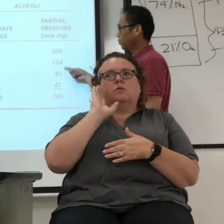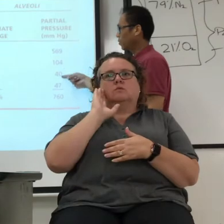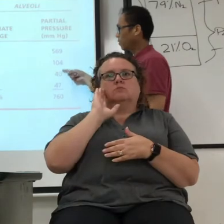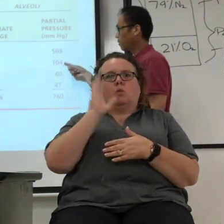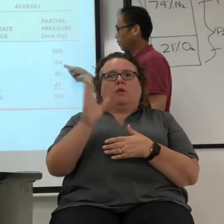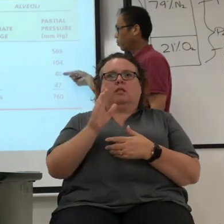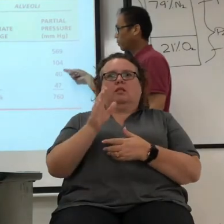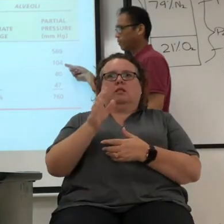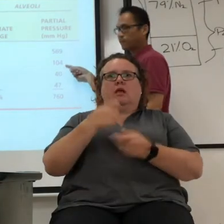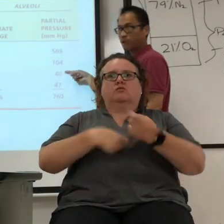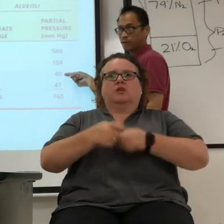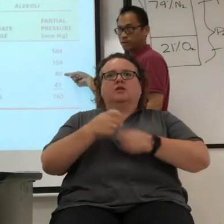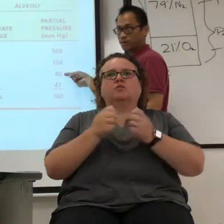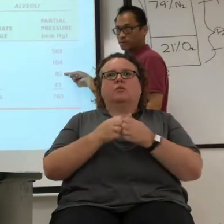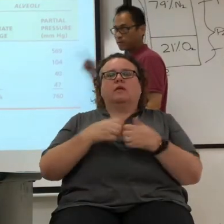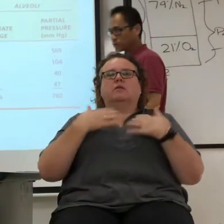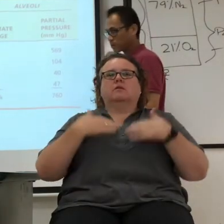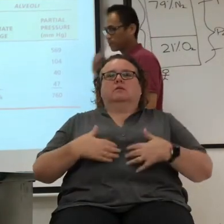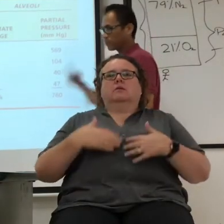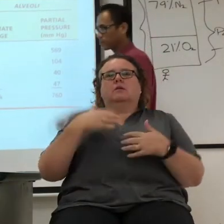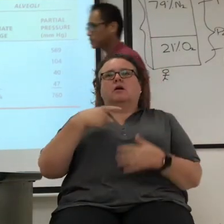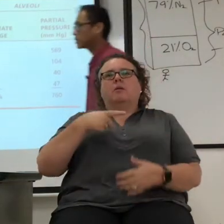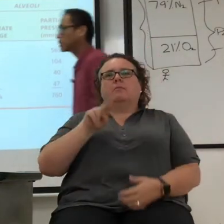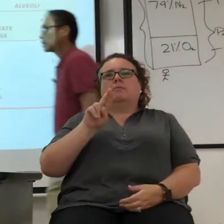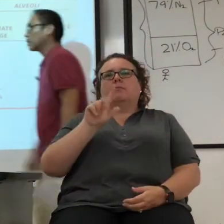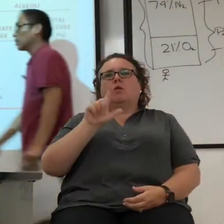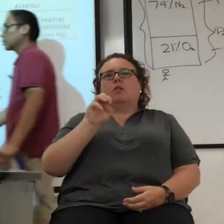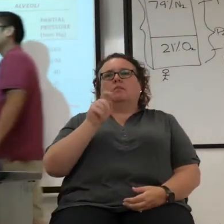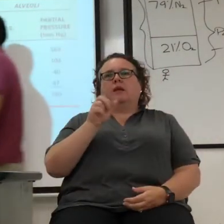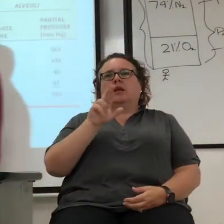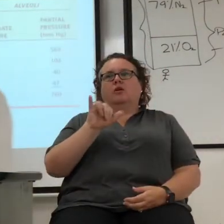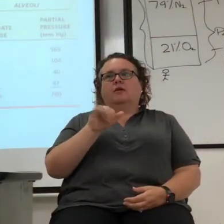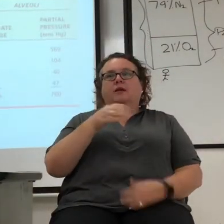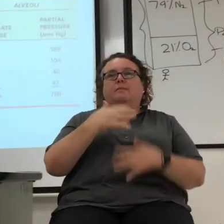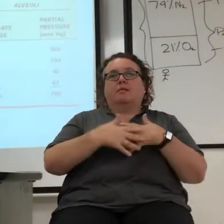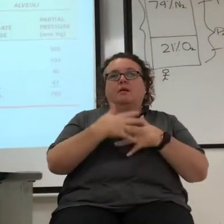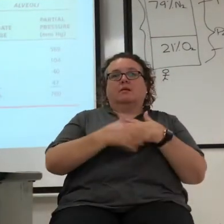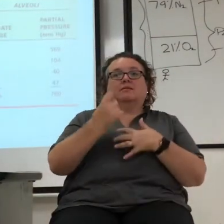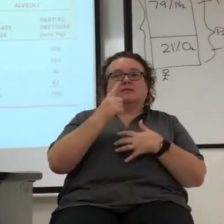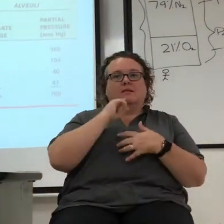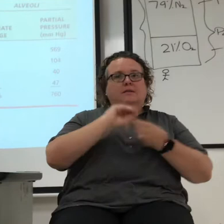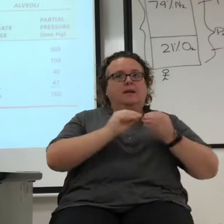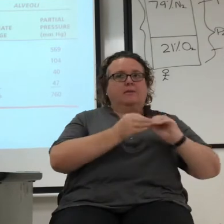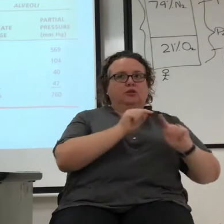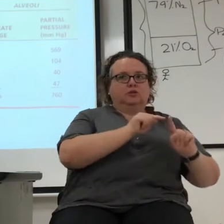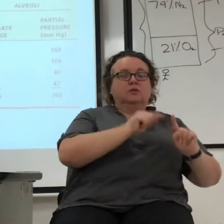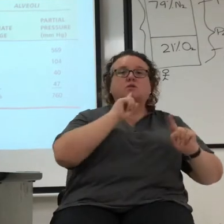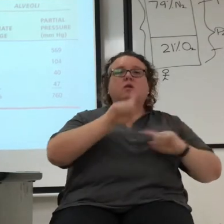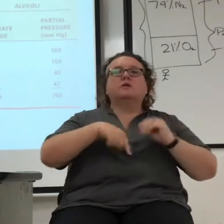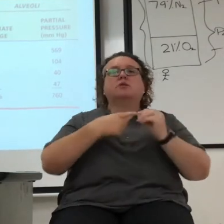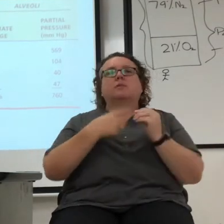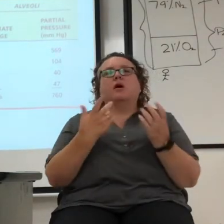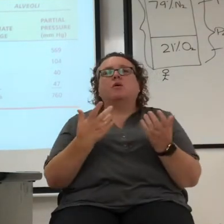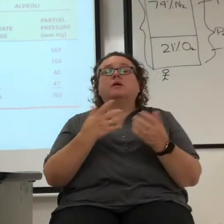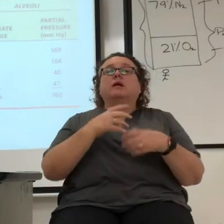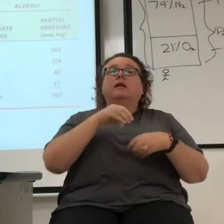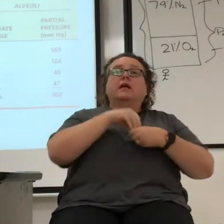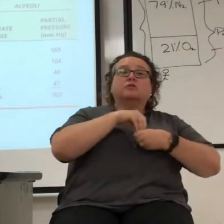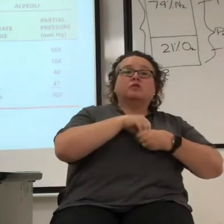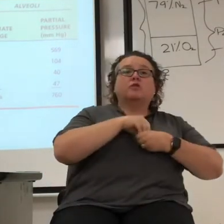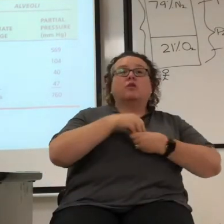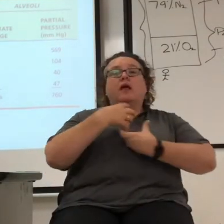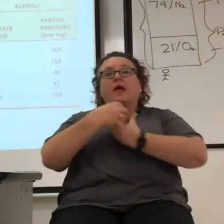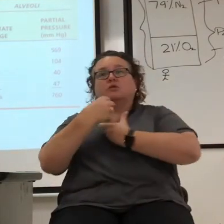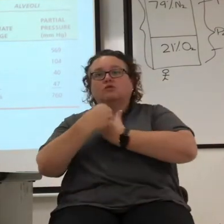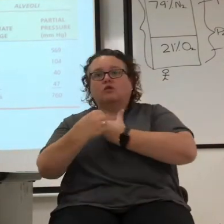exchanging with pulmonary blood. So those are the numbers. So let's talk about internal, external respiration by looking at this